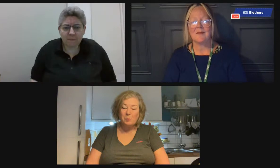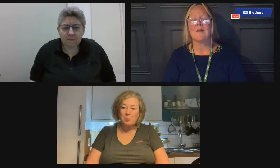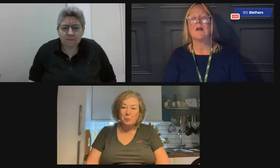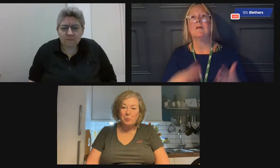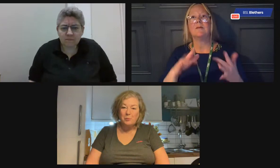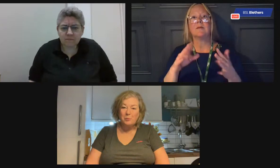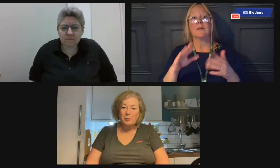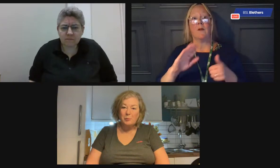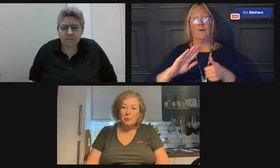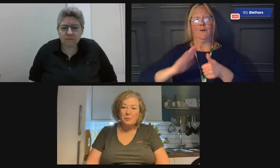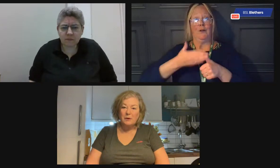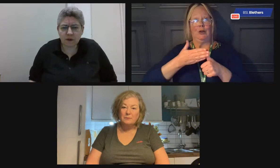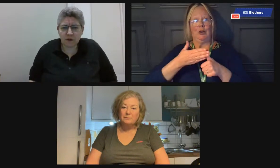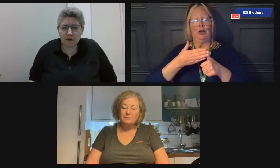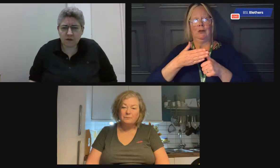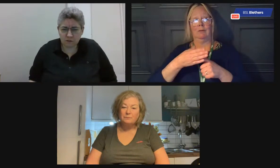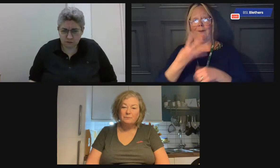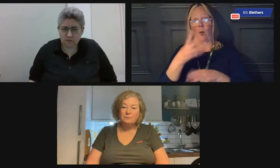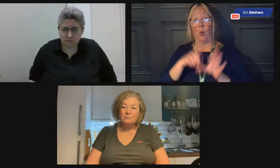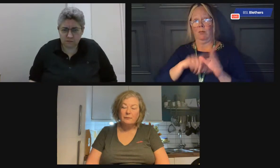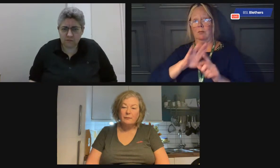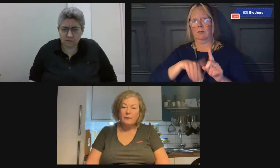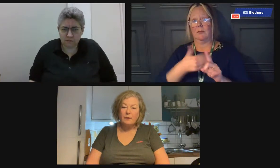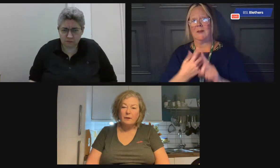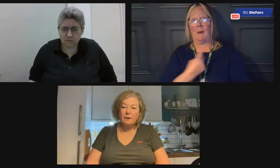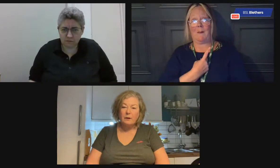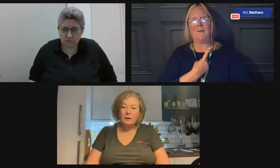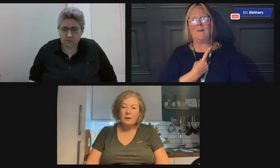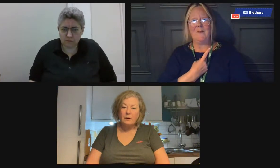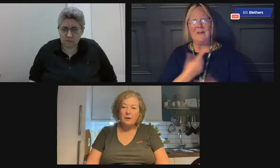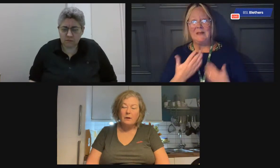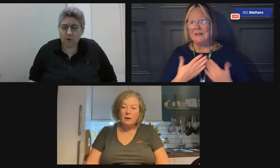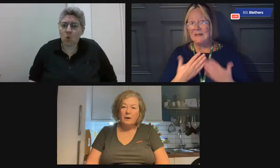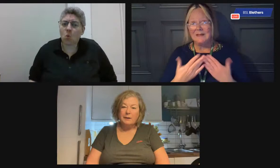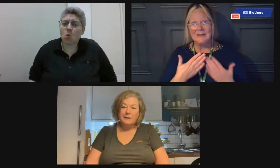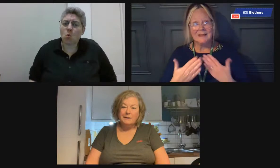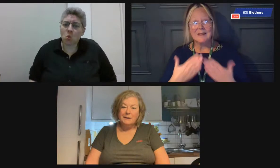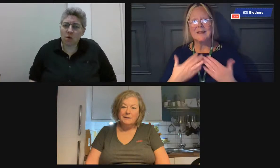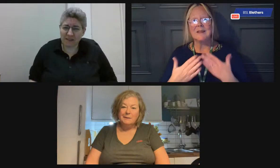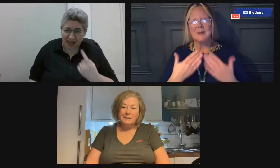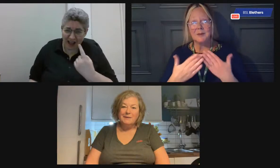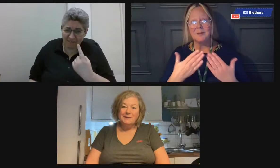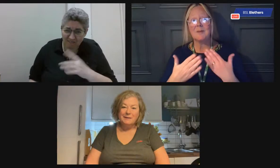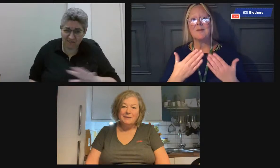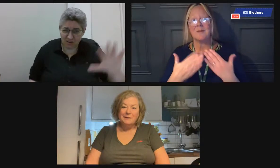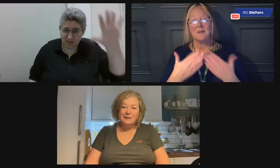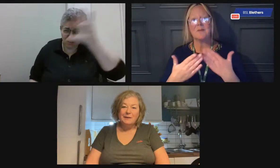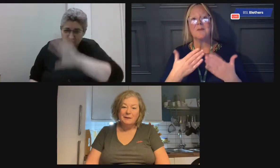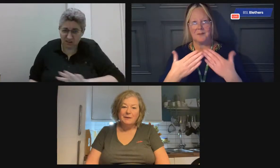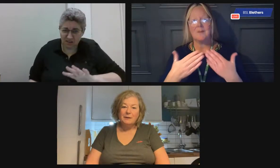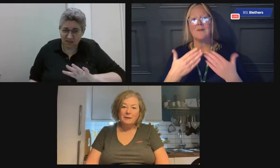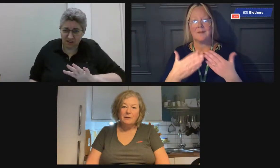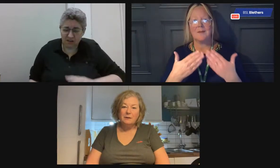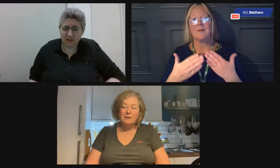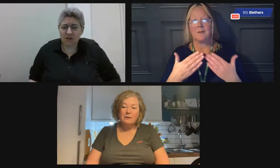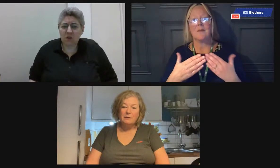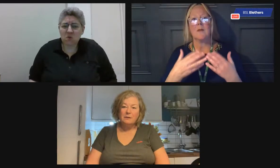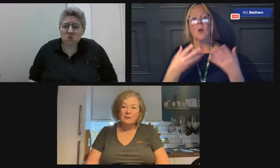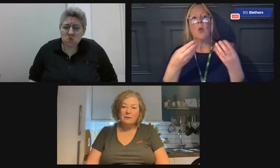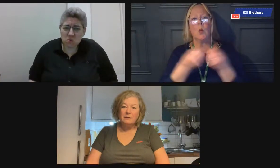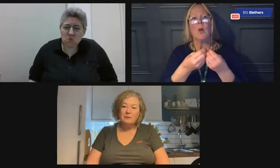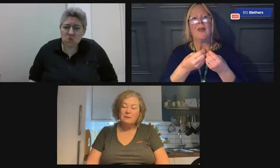this on your own, or do you have staff or resources? Okay, so at first it was just me.